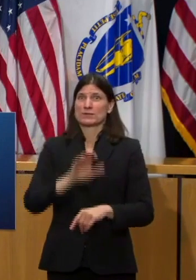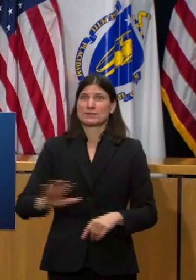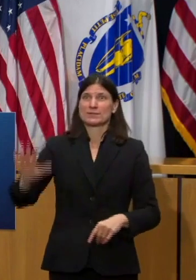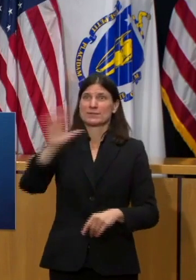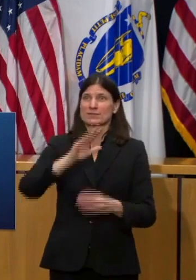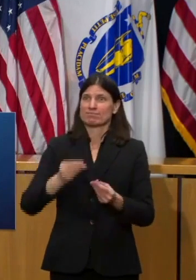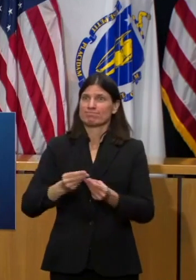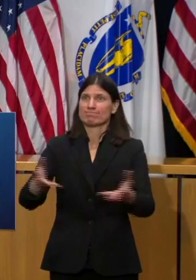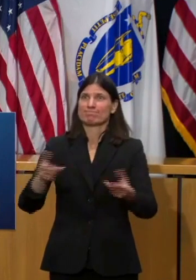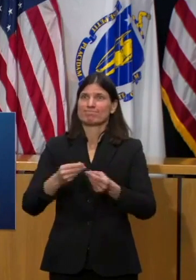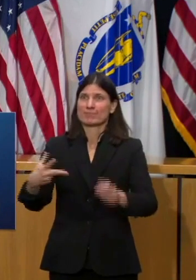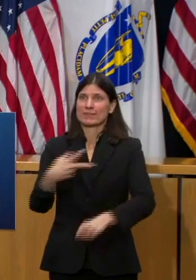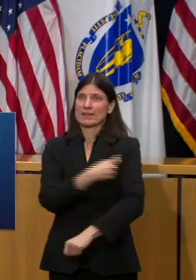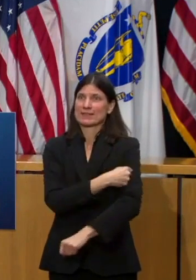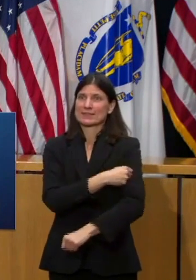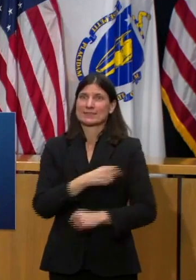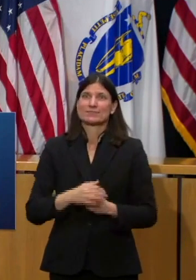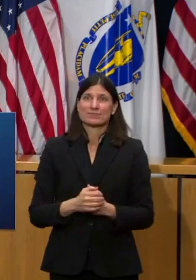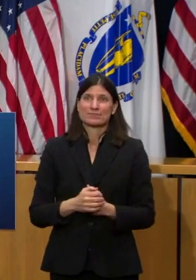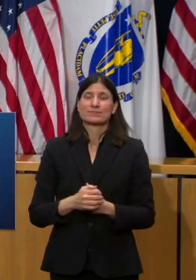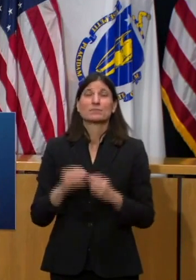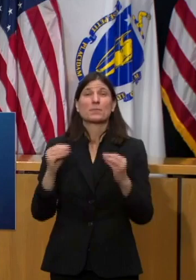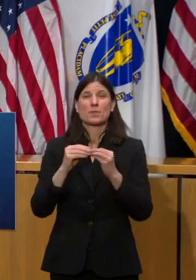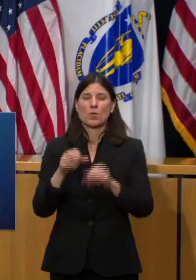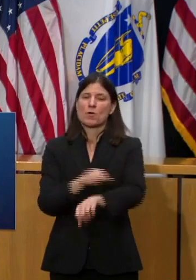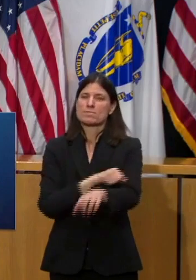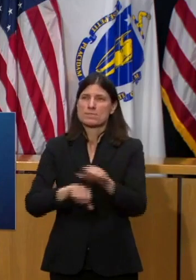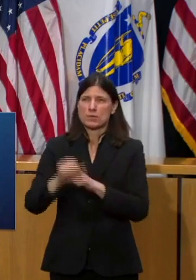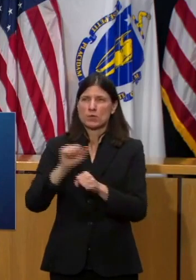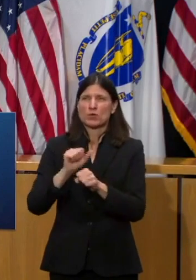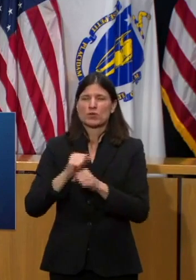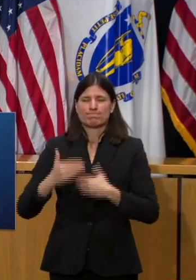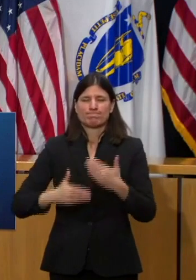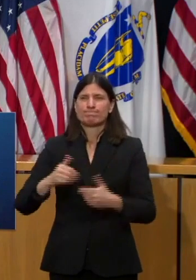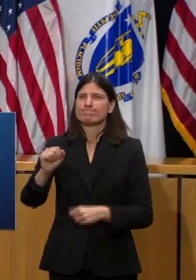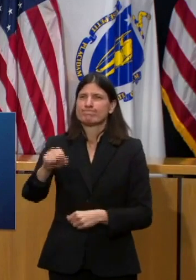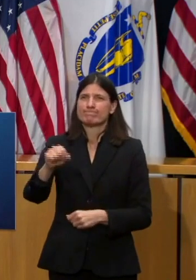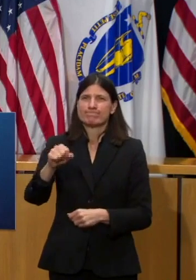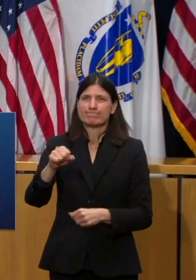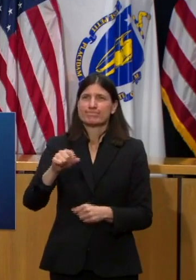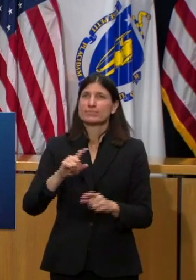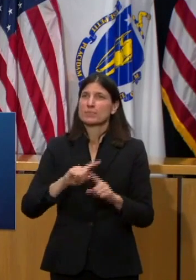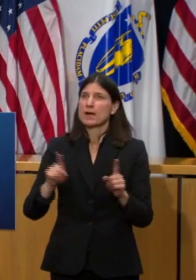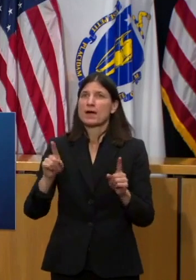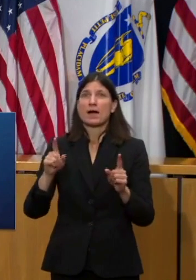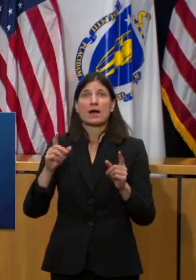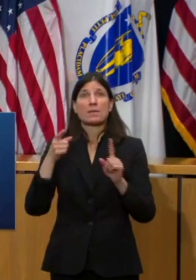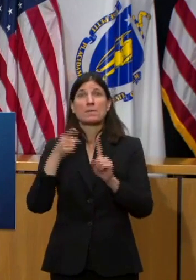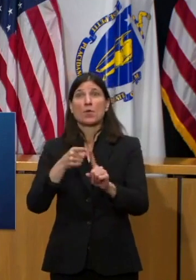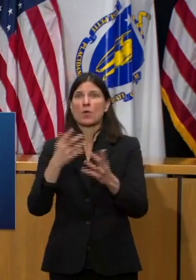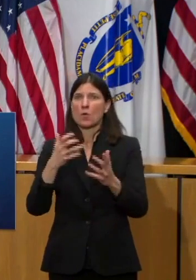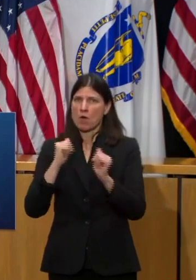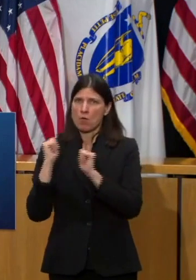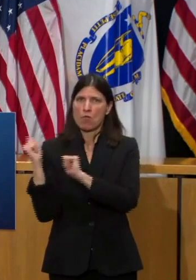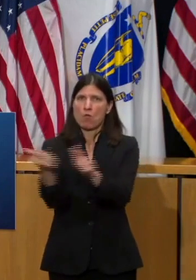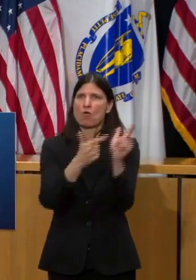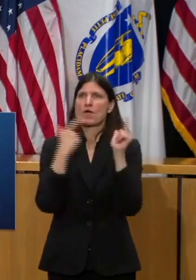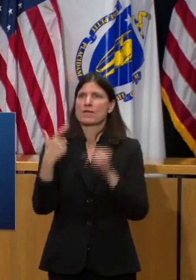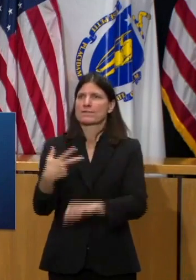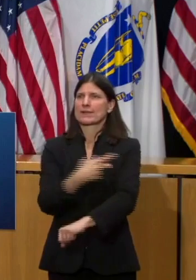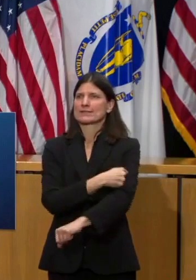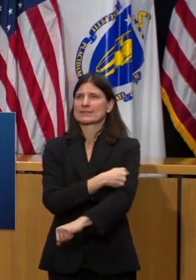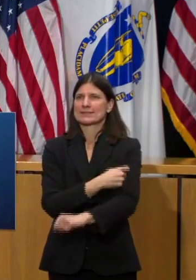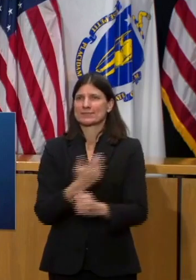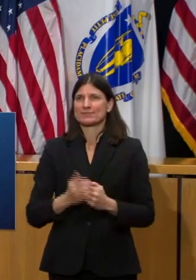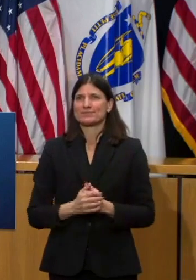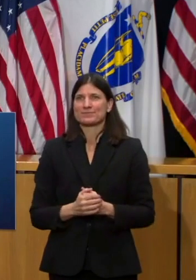where everybody who wants a vaccination can get it. None of us thinks this program is moving fast enough, but